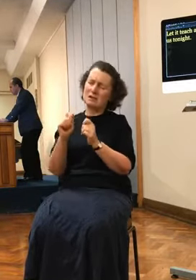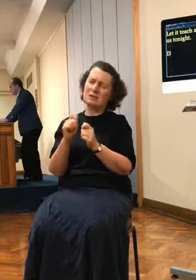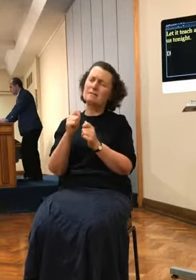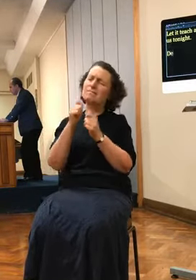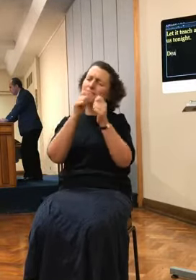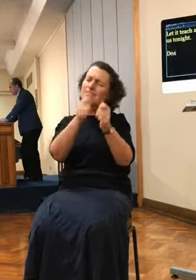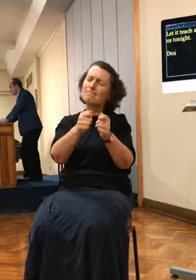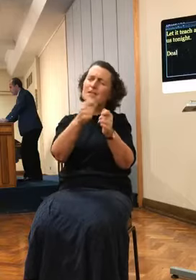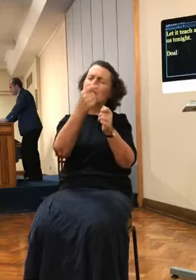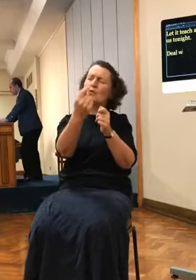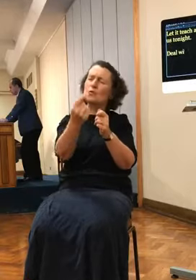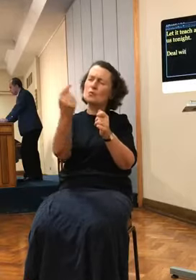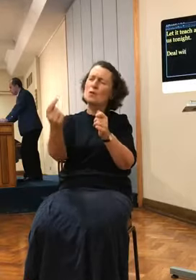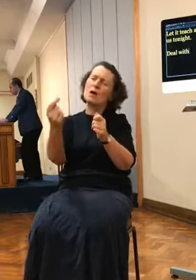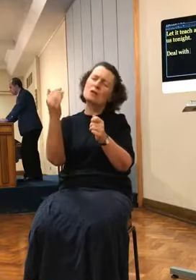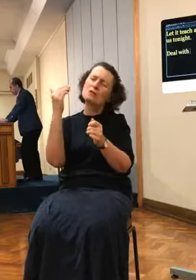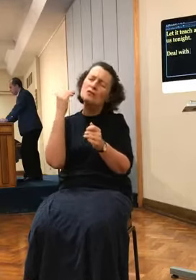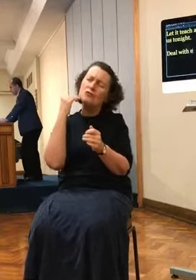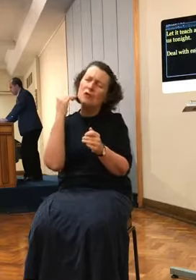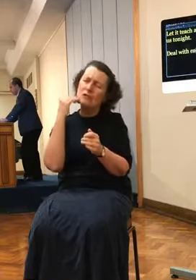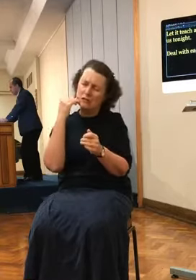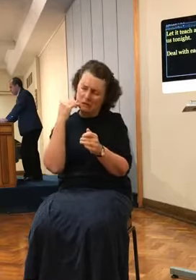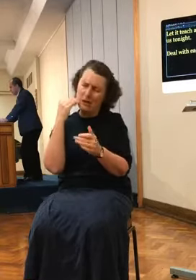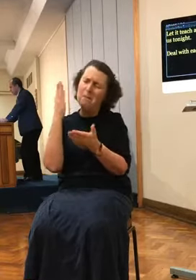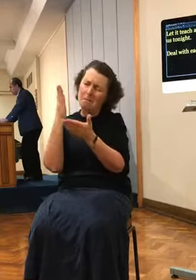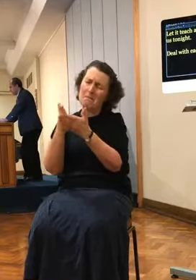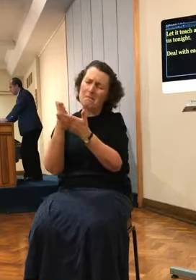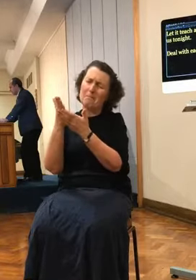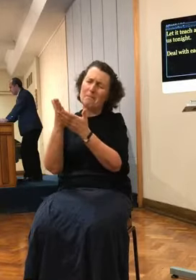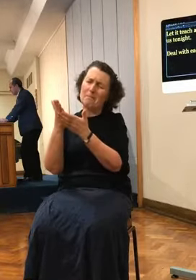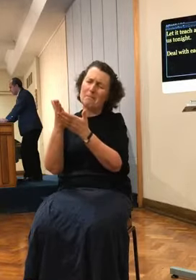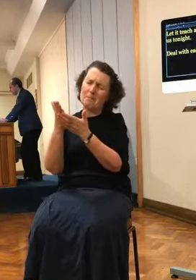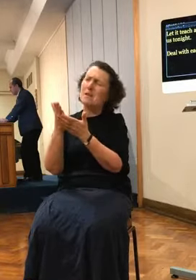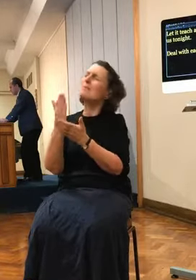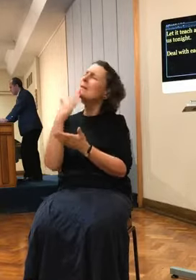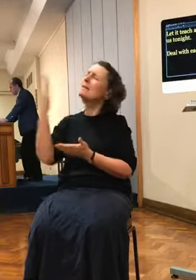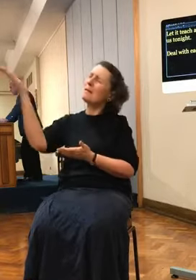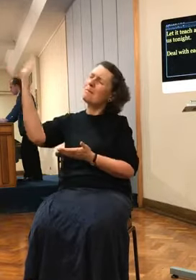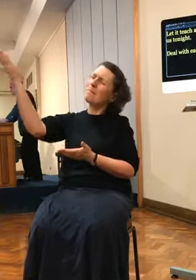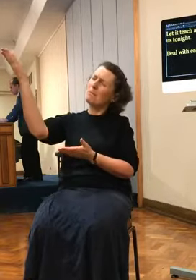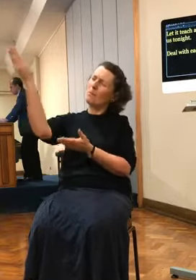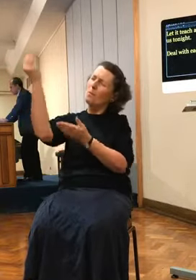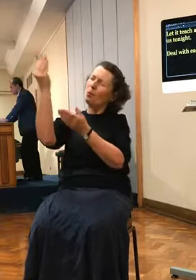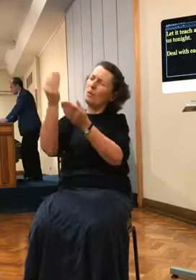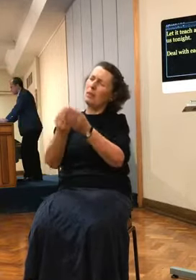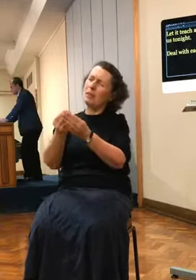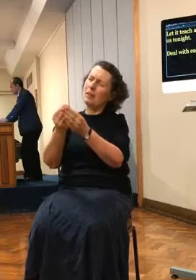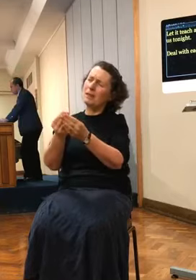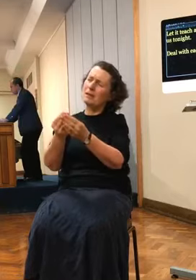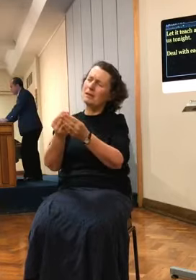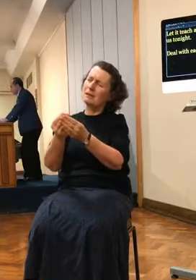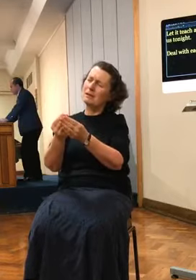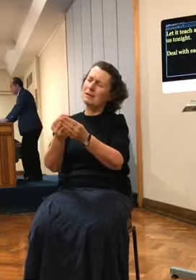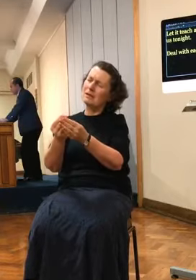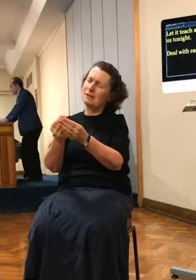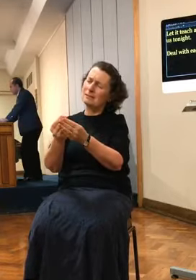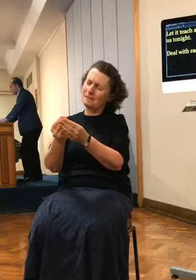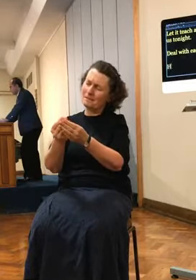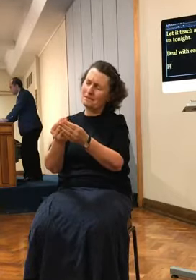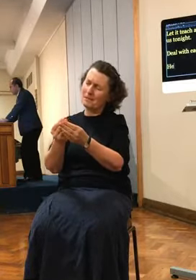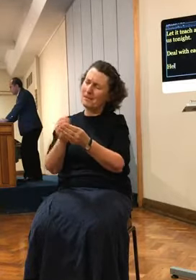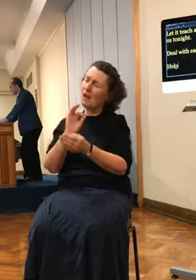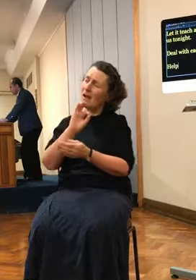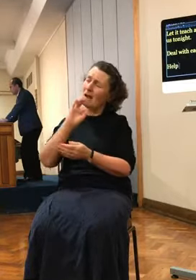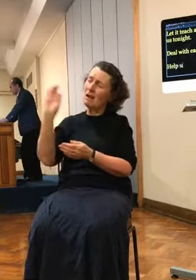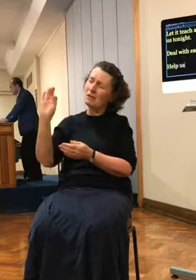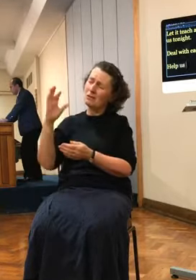please move in the midst of thy people. We pray that our thoughts will be so focused on our